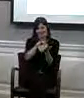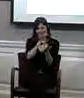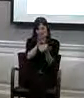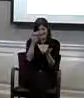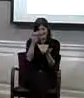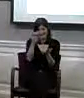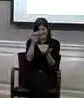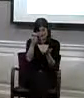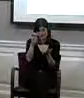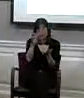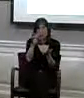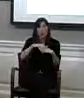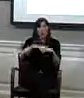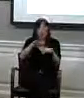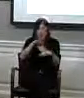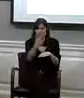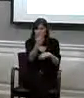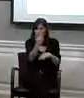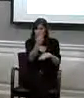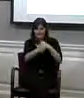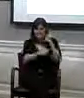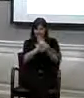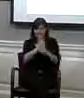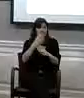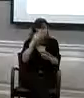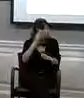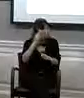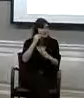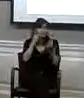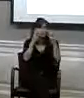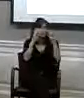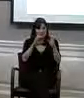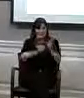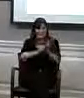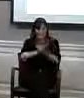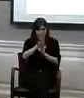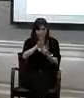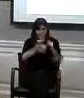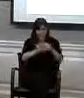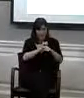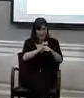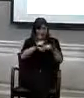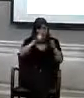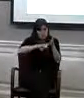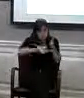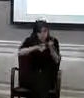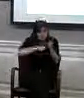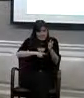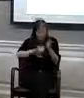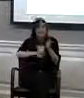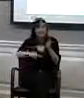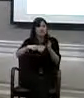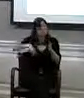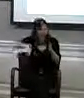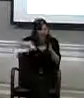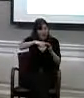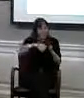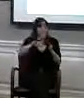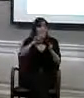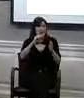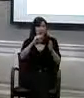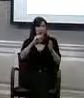has over 15 years of experience in educational development, practice, and research amongst elite and minoritized populations in the Middle